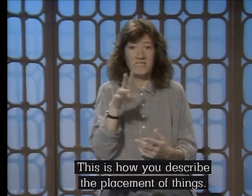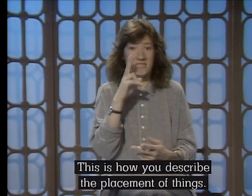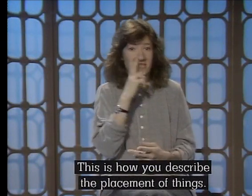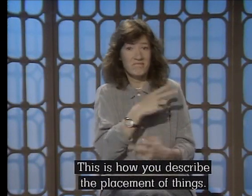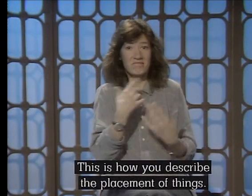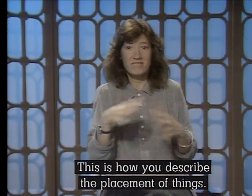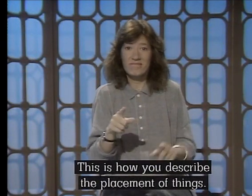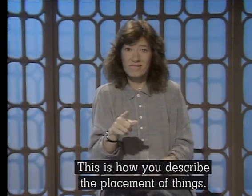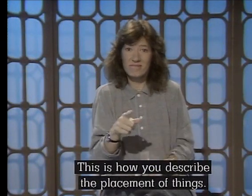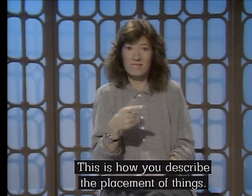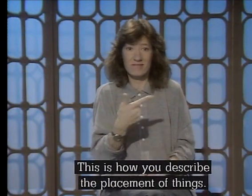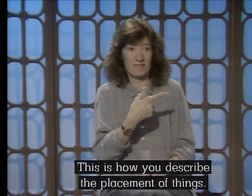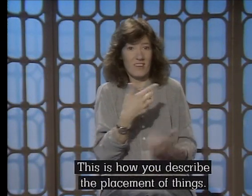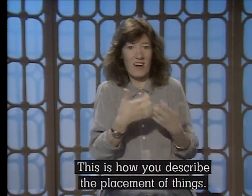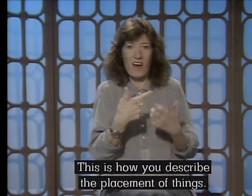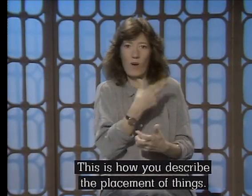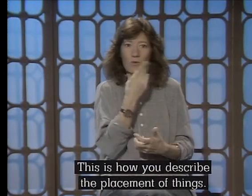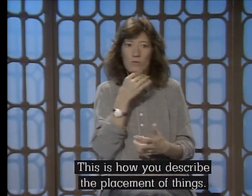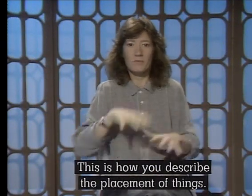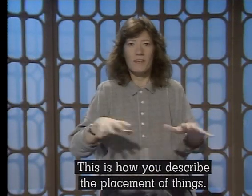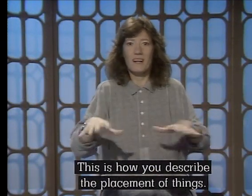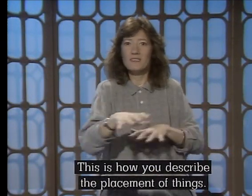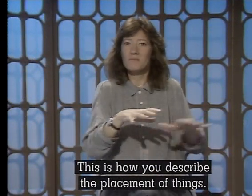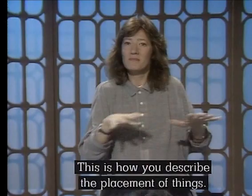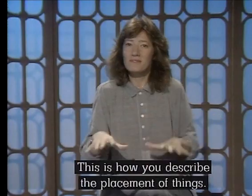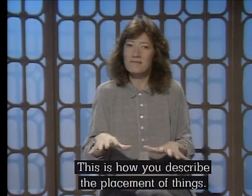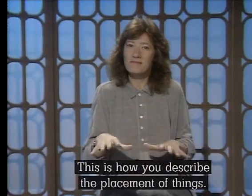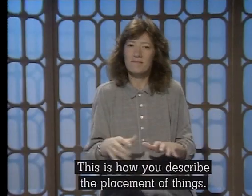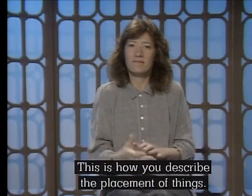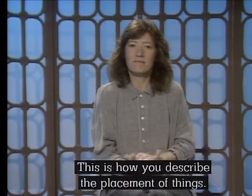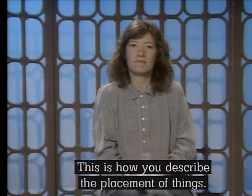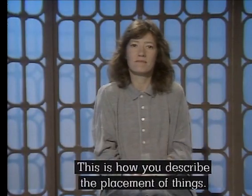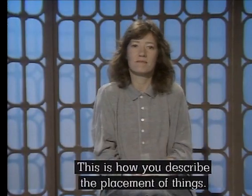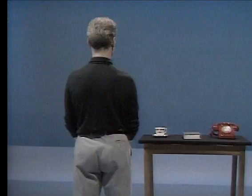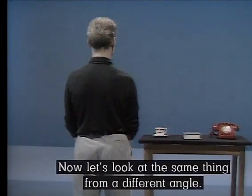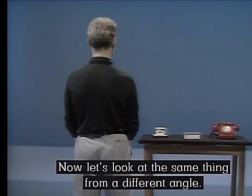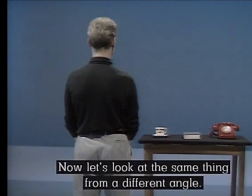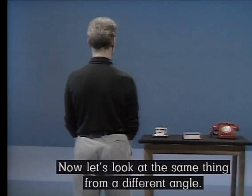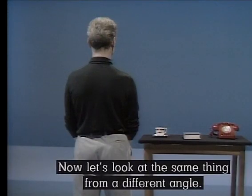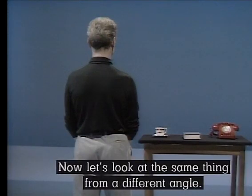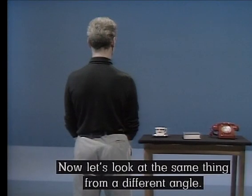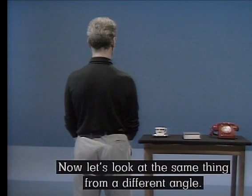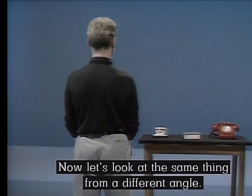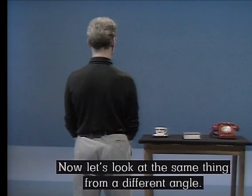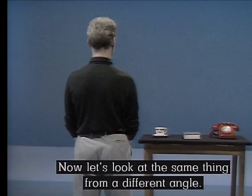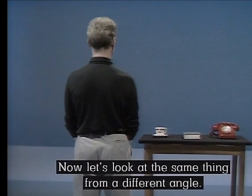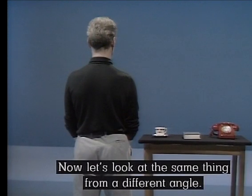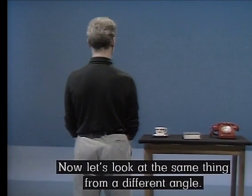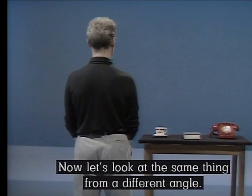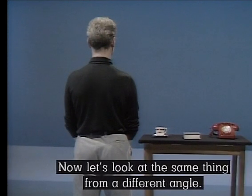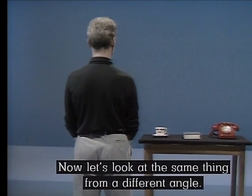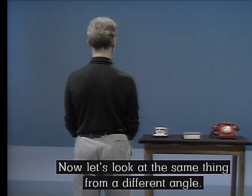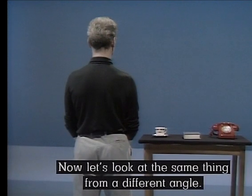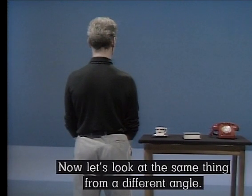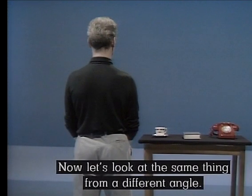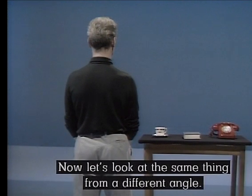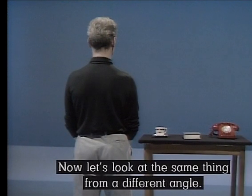So this is how you would describe the placement of things if you're signing to other people. Now let's look at the same thing